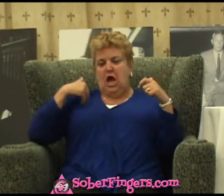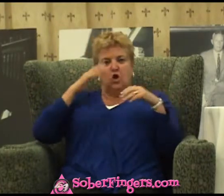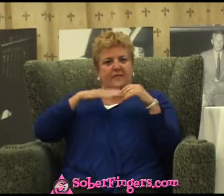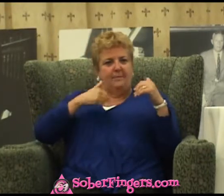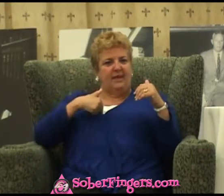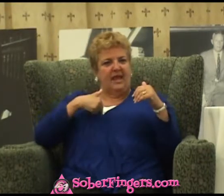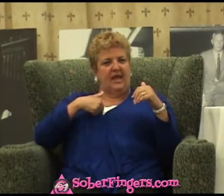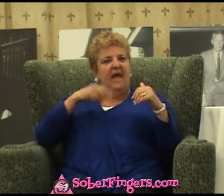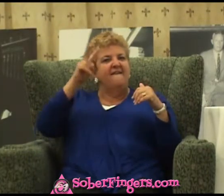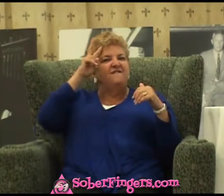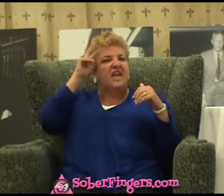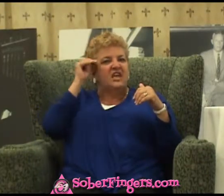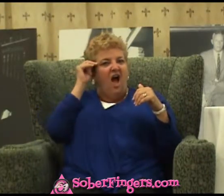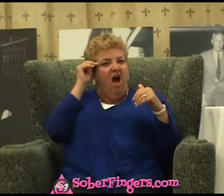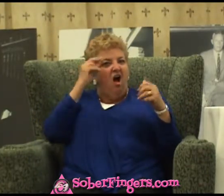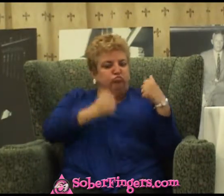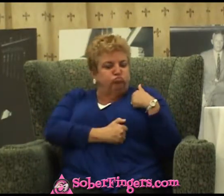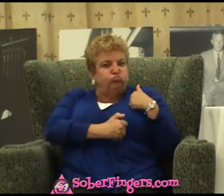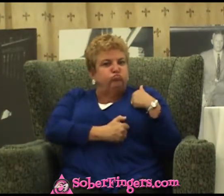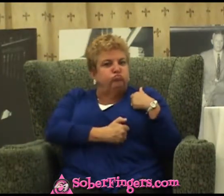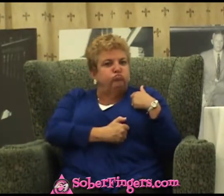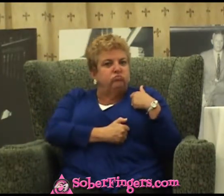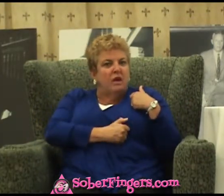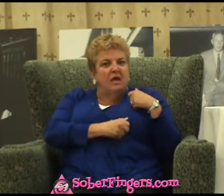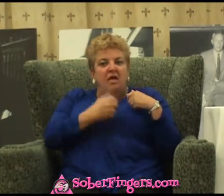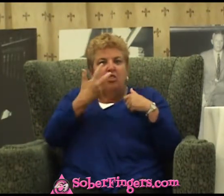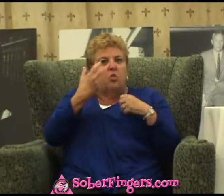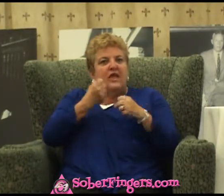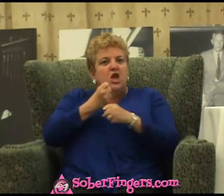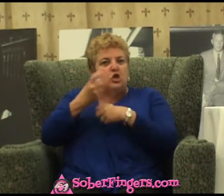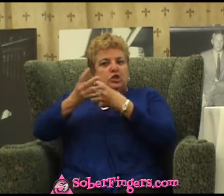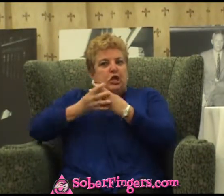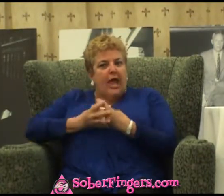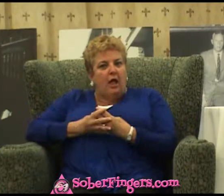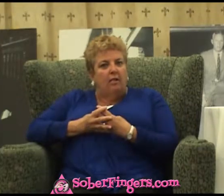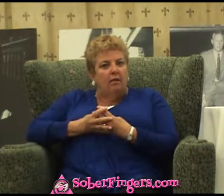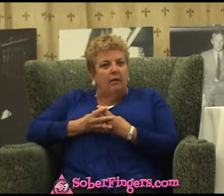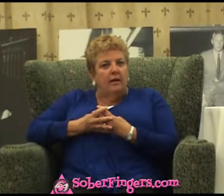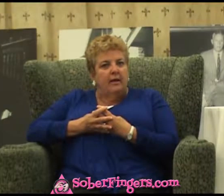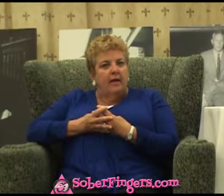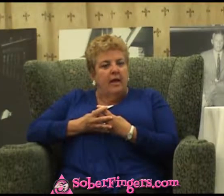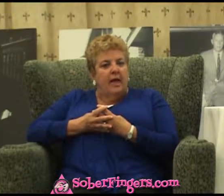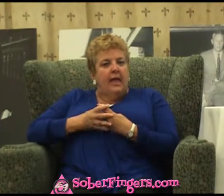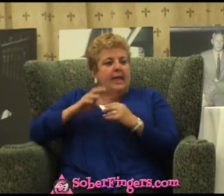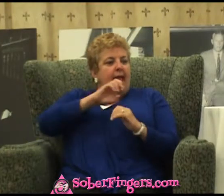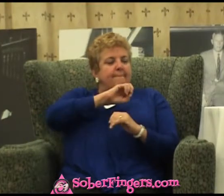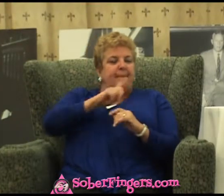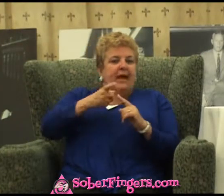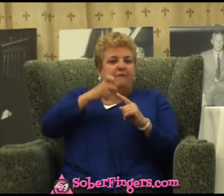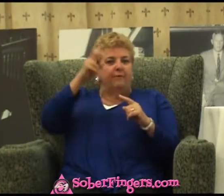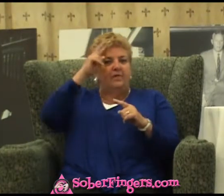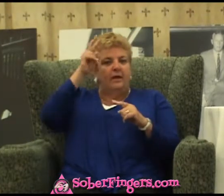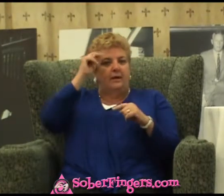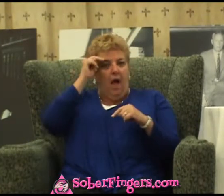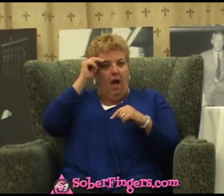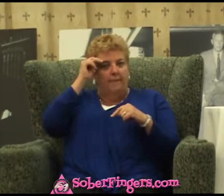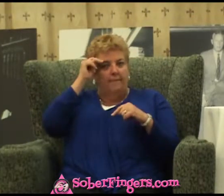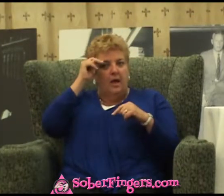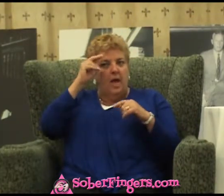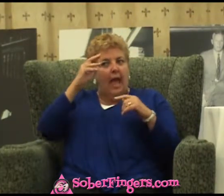Special Forces, spent a few years in jail. He came back from Vietnam with a lot of skills which you're not supposed to